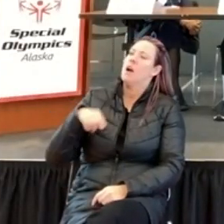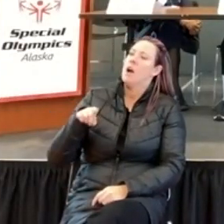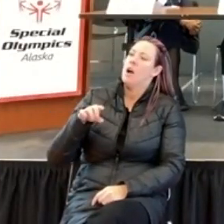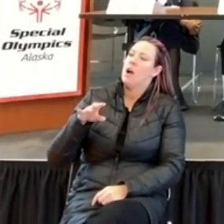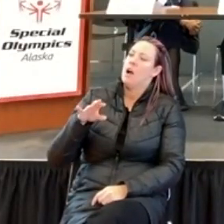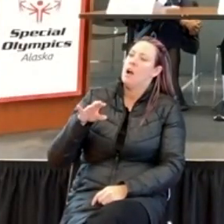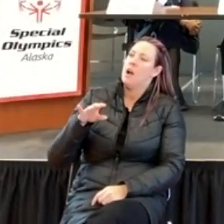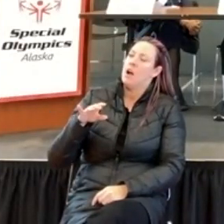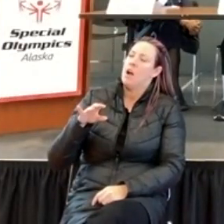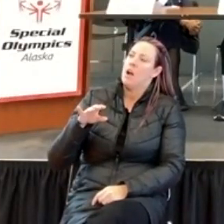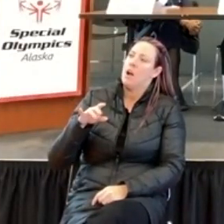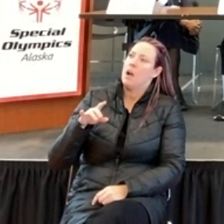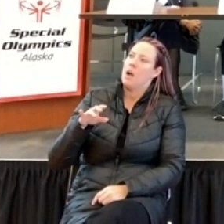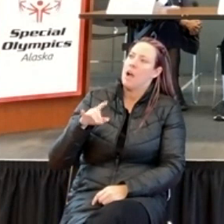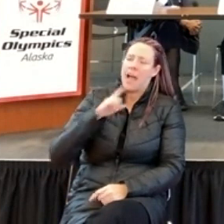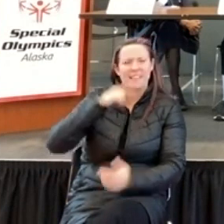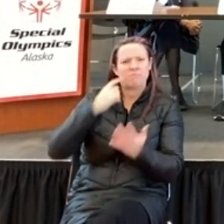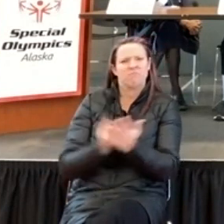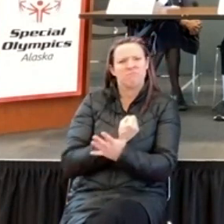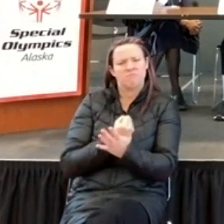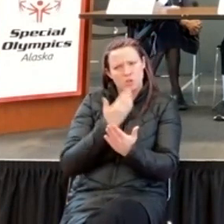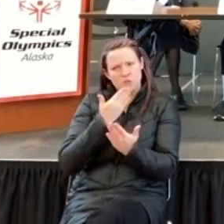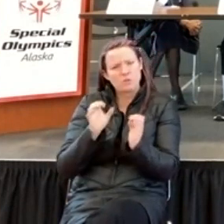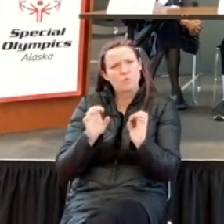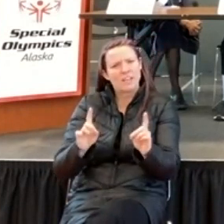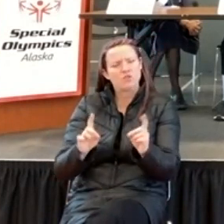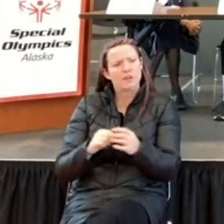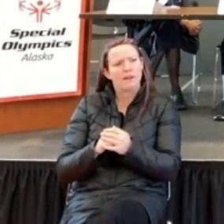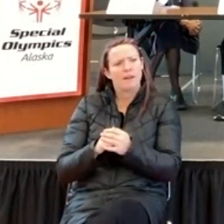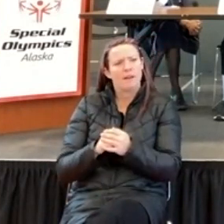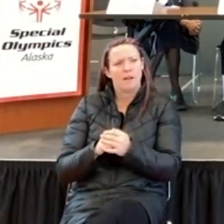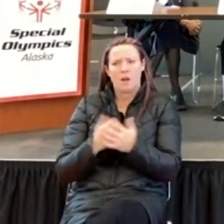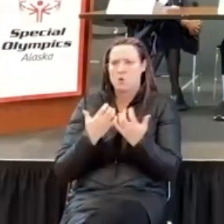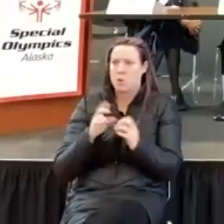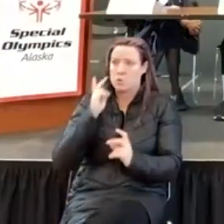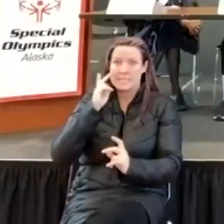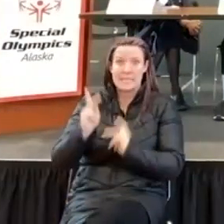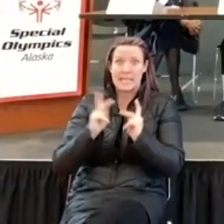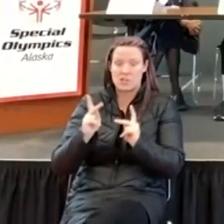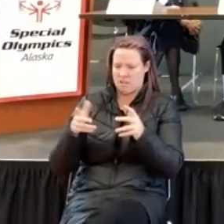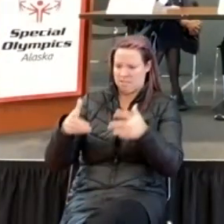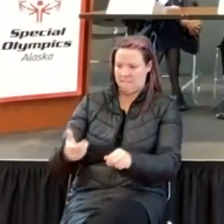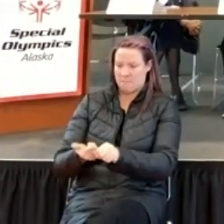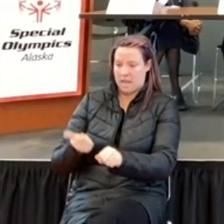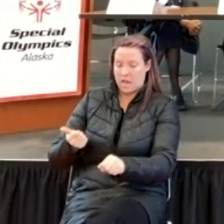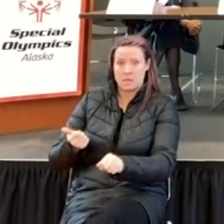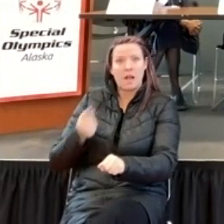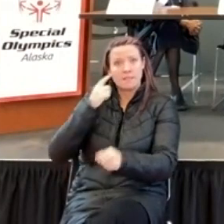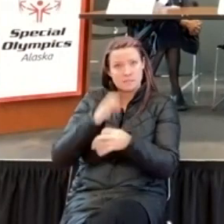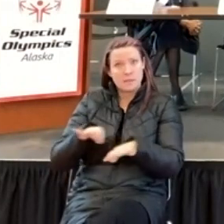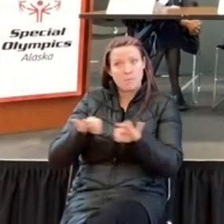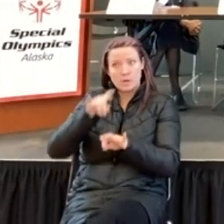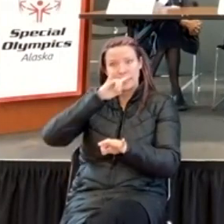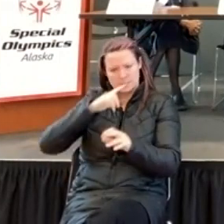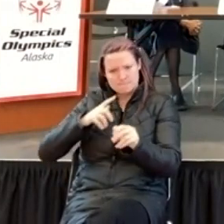stay in school and learn and get a good education. And I don't want to see kids left behind. I want to see kids go